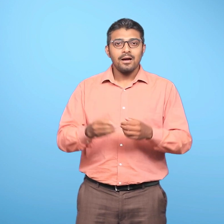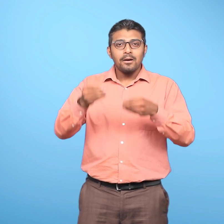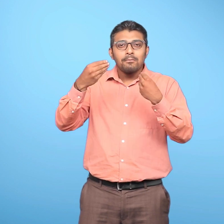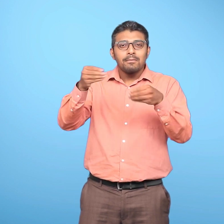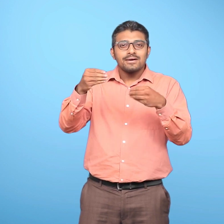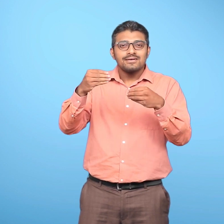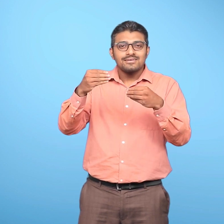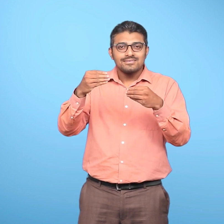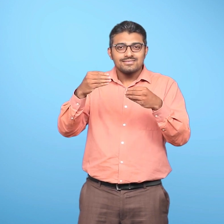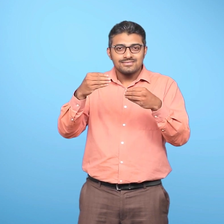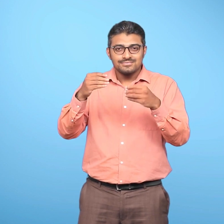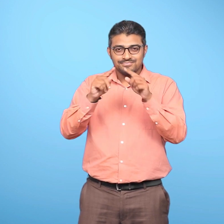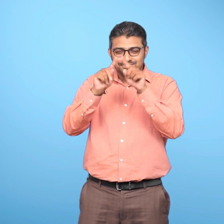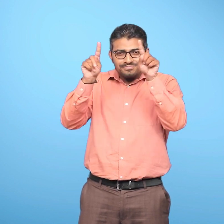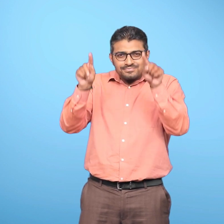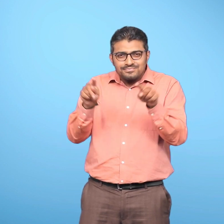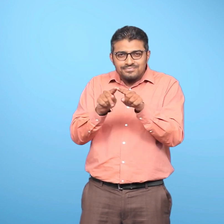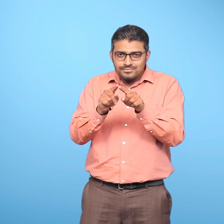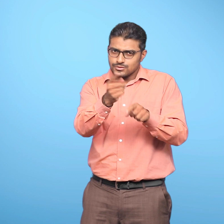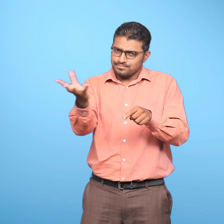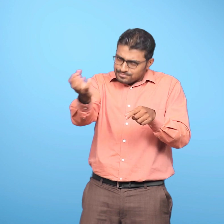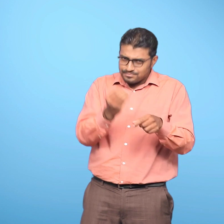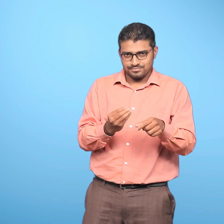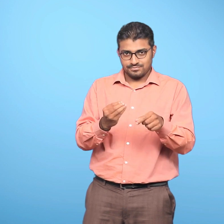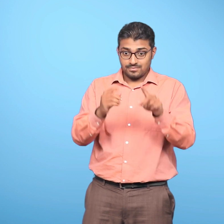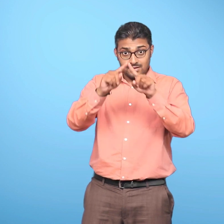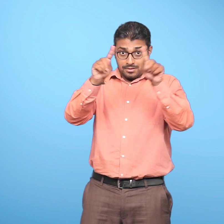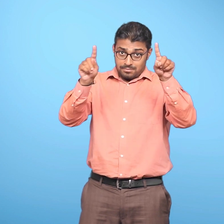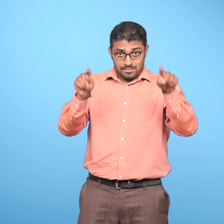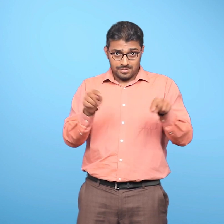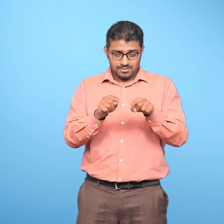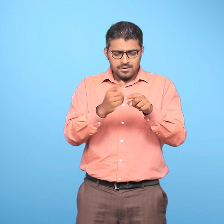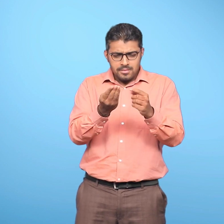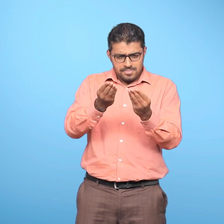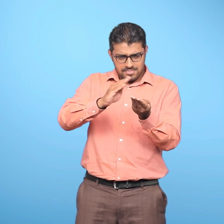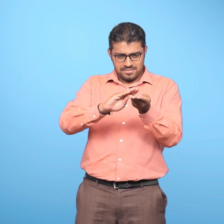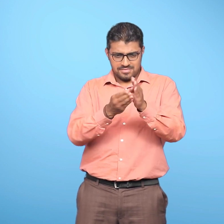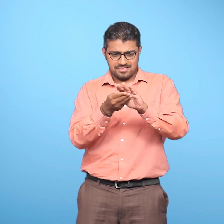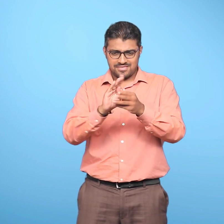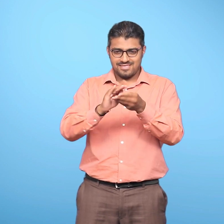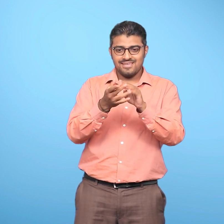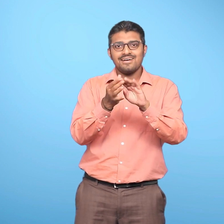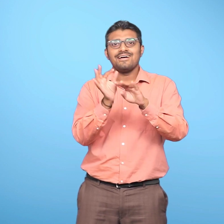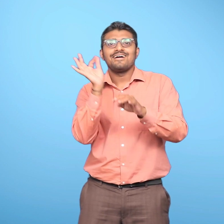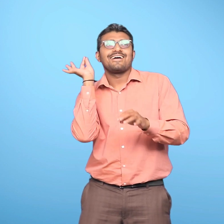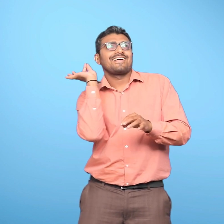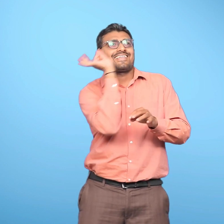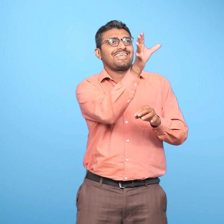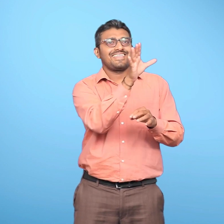Take a piece of paper and fold it as shown in figure 6.2. You have changed the sheet of paper into